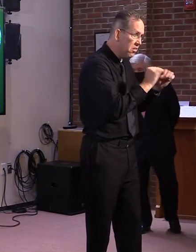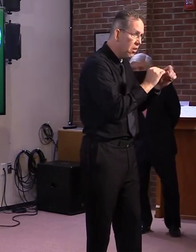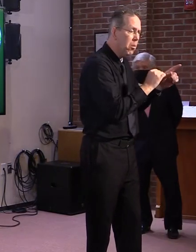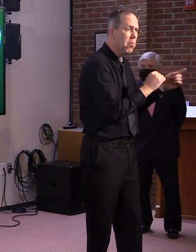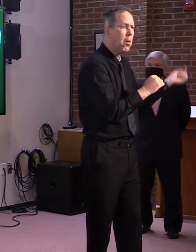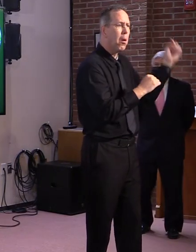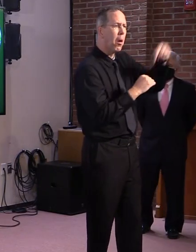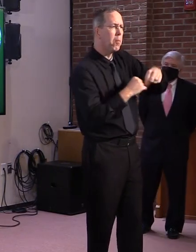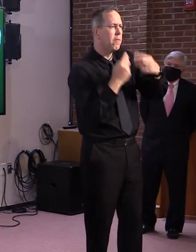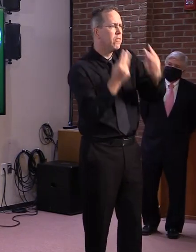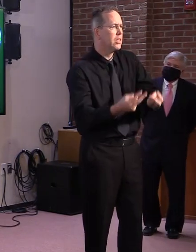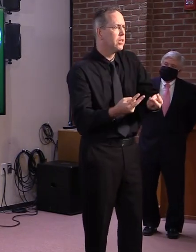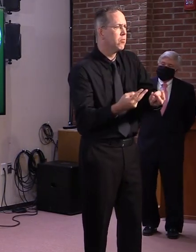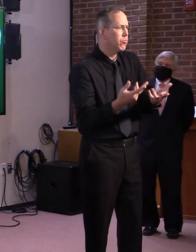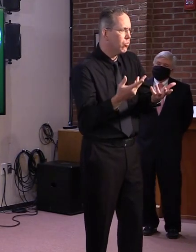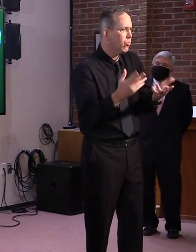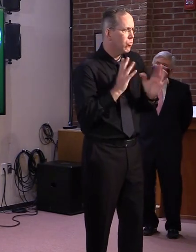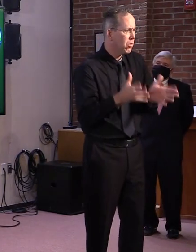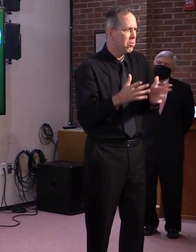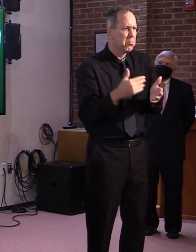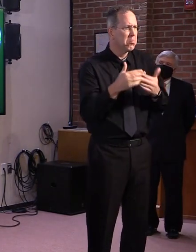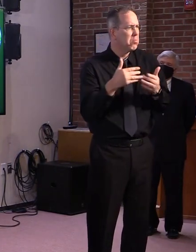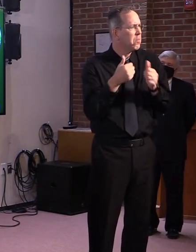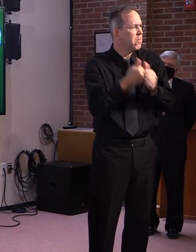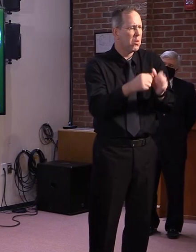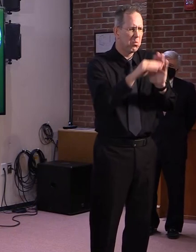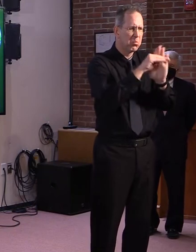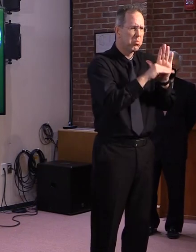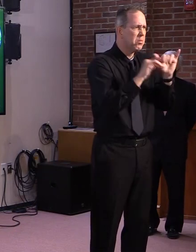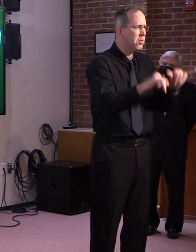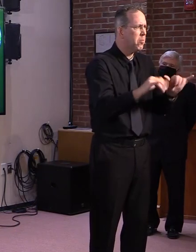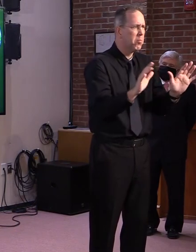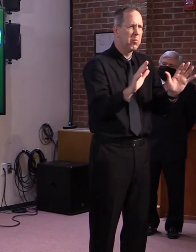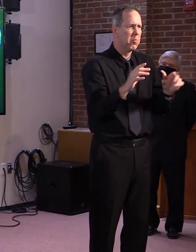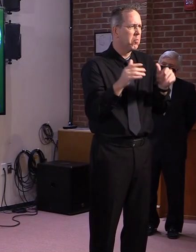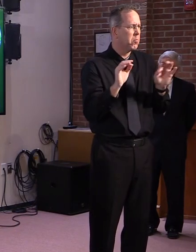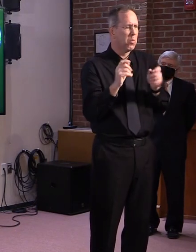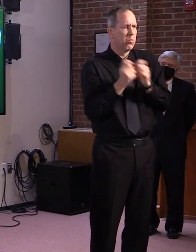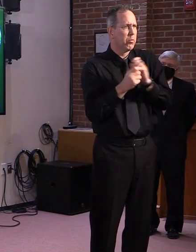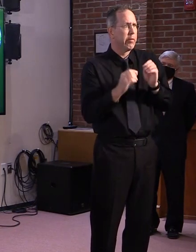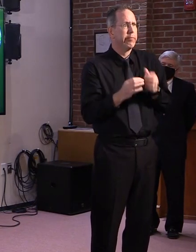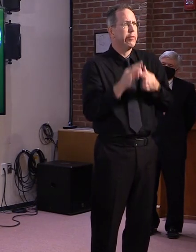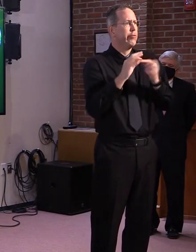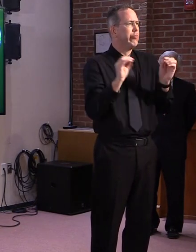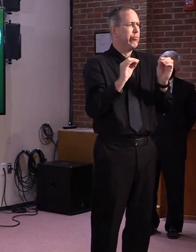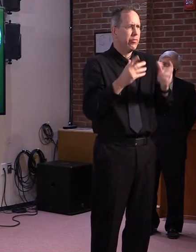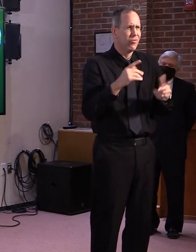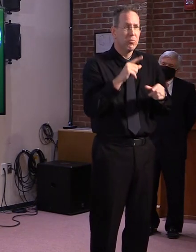of the region without the same 14-day quarantine period.